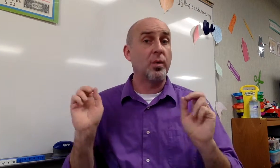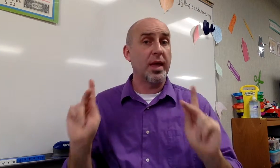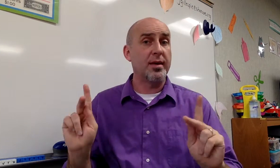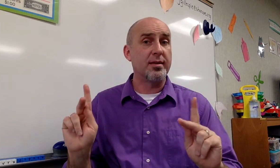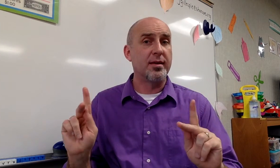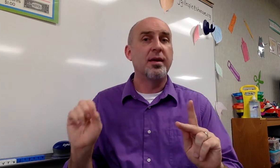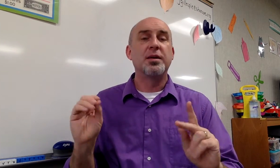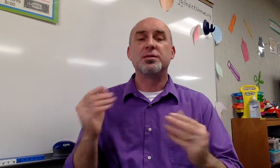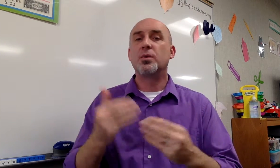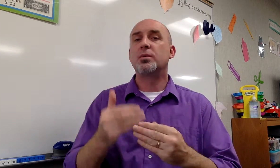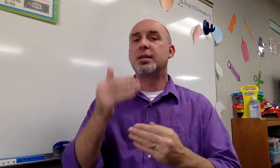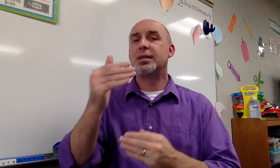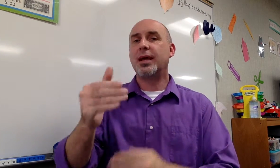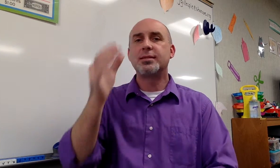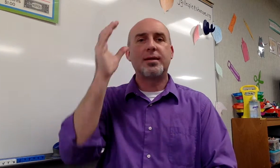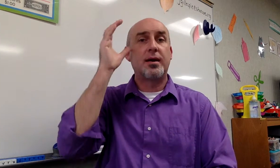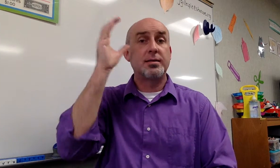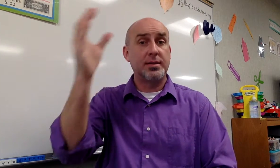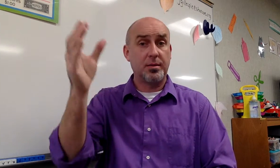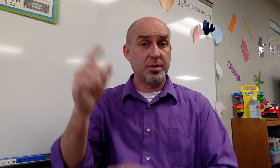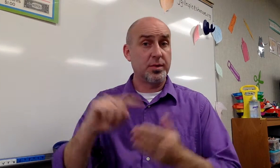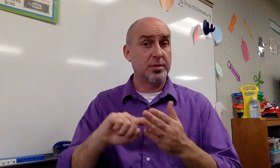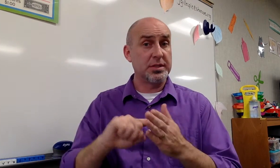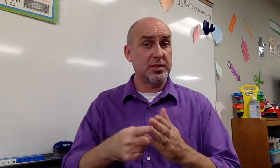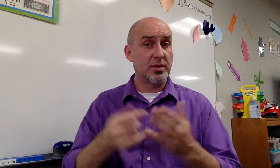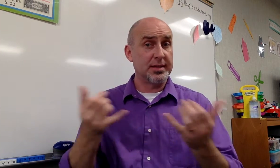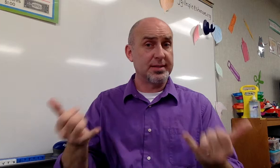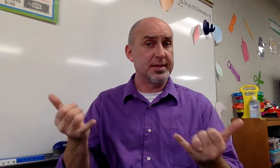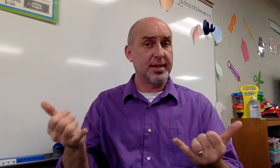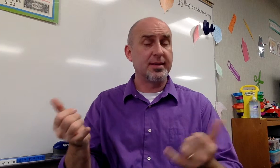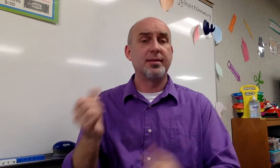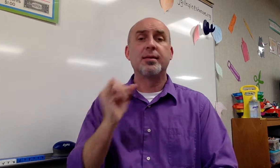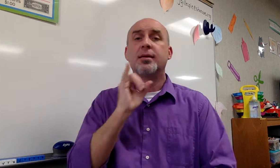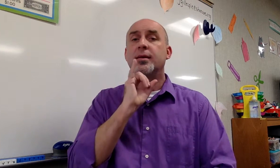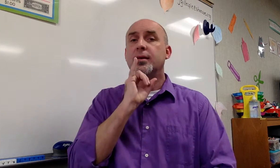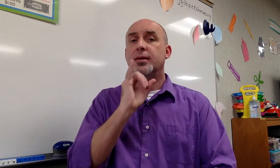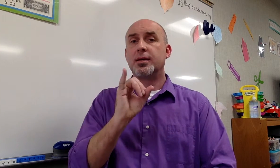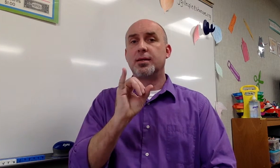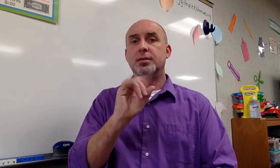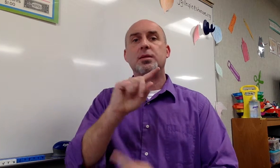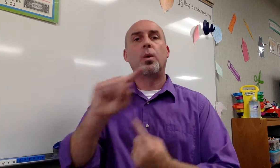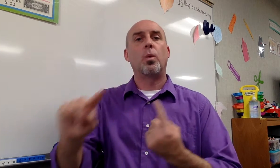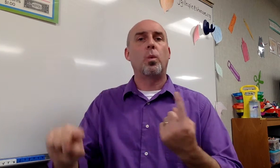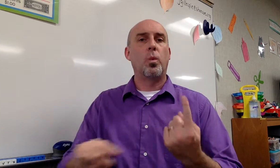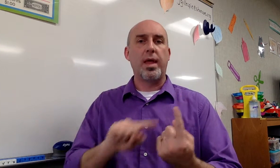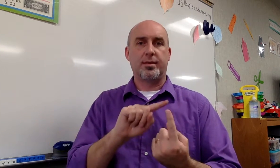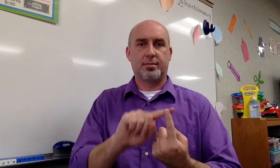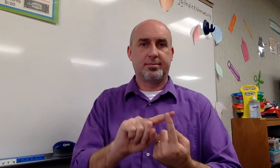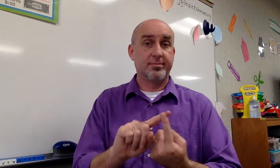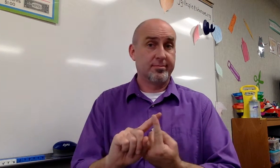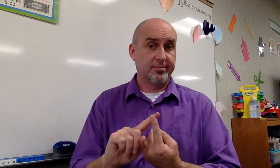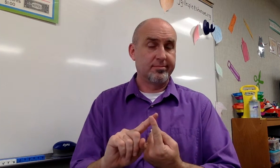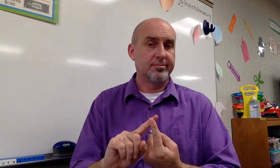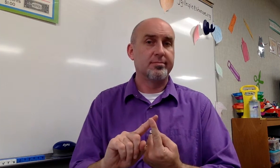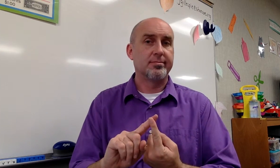Okay, so the next concept that we're going to be starting today is when.